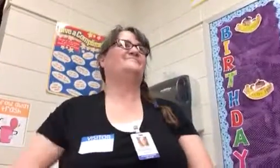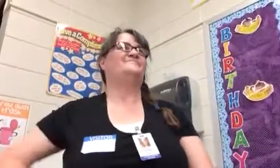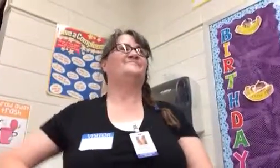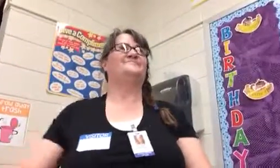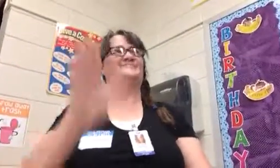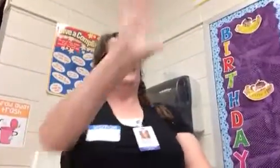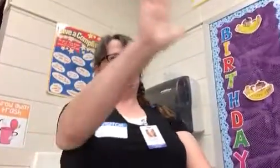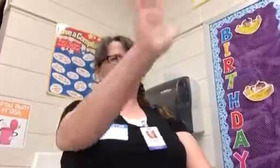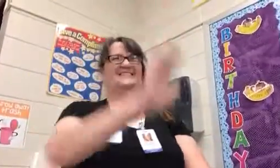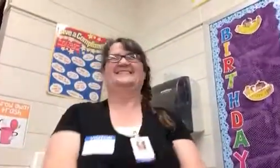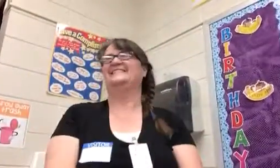That's a whole lot of sign